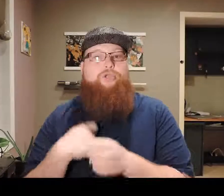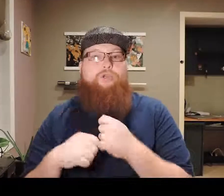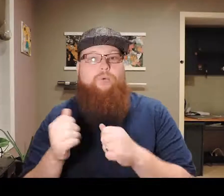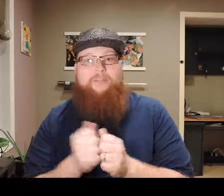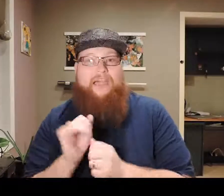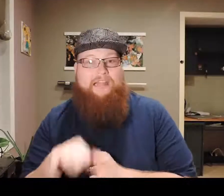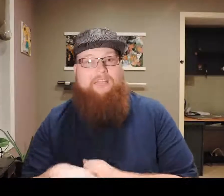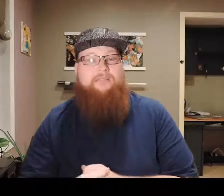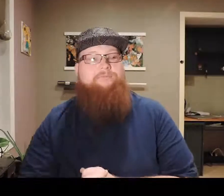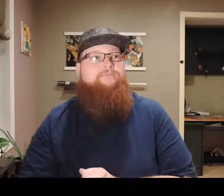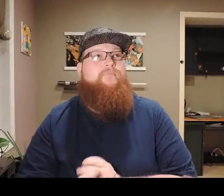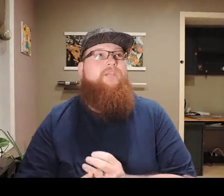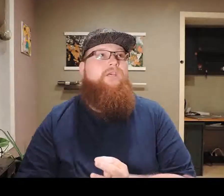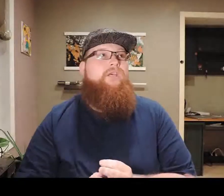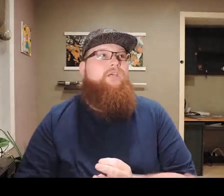torture with that.